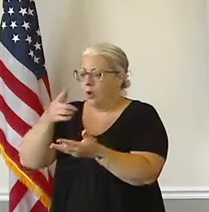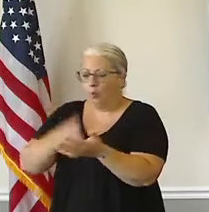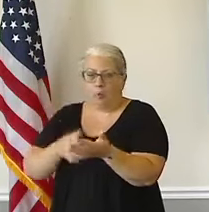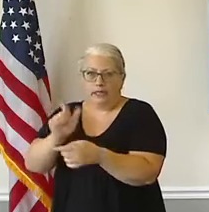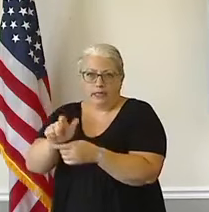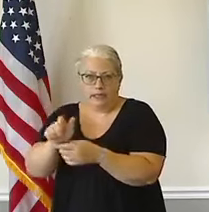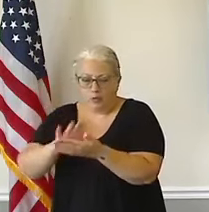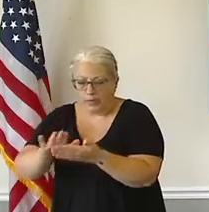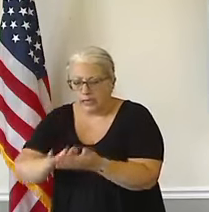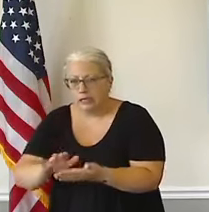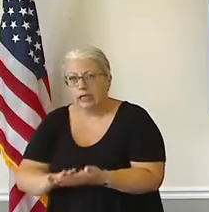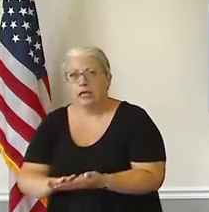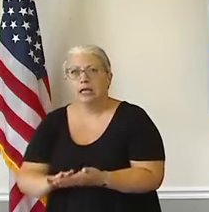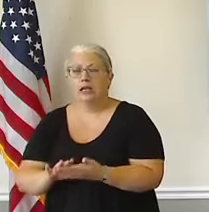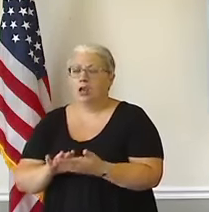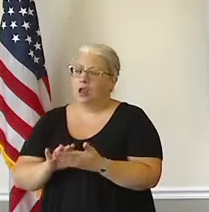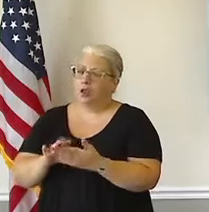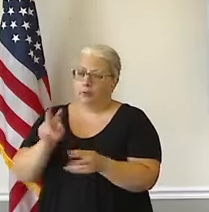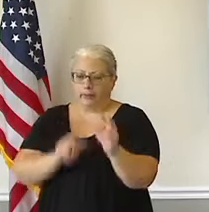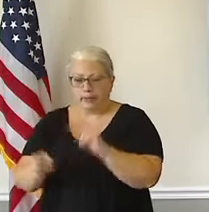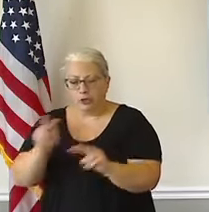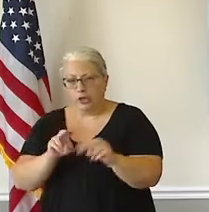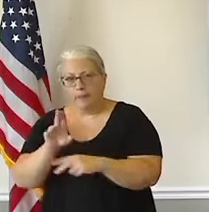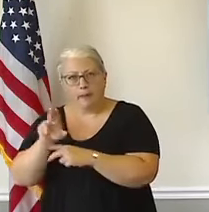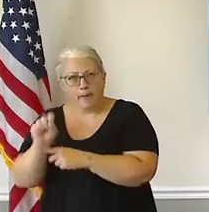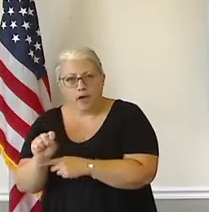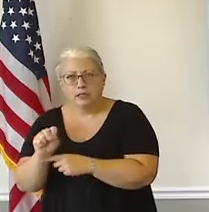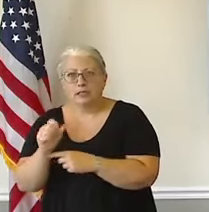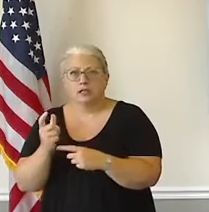just the classroom. We'd be looking at the busing and